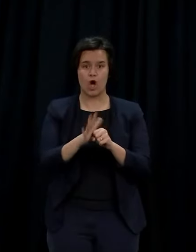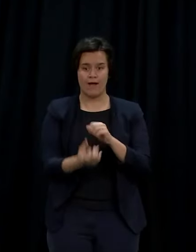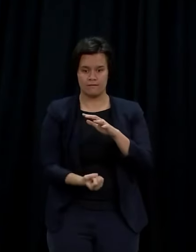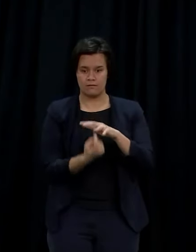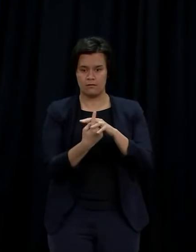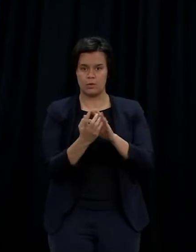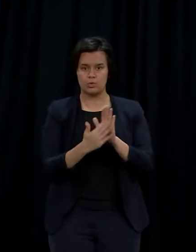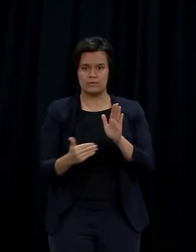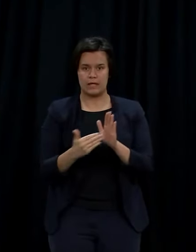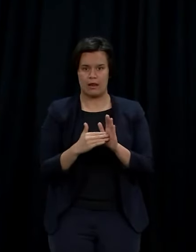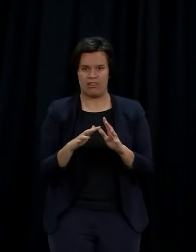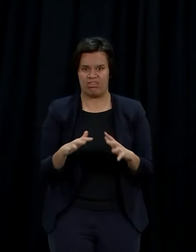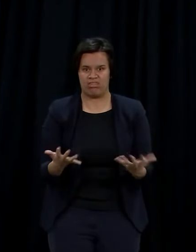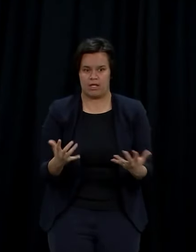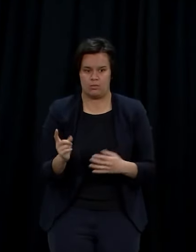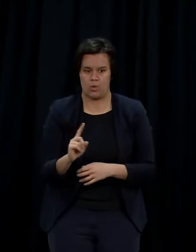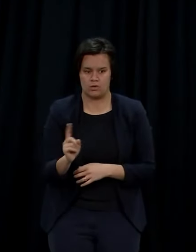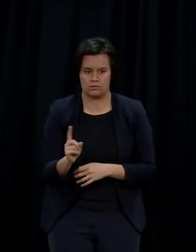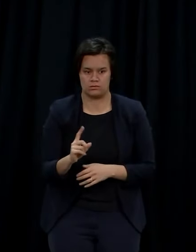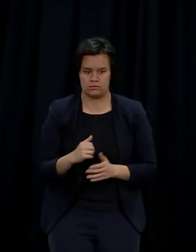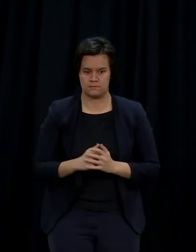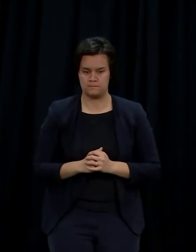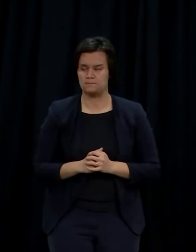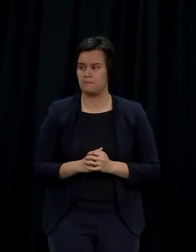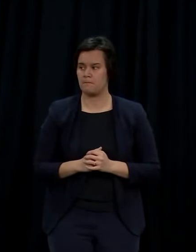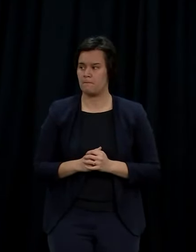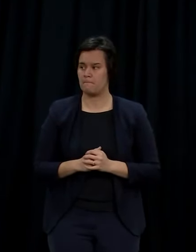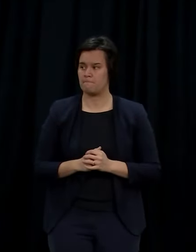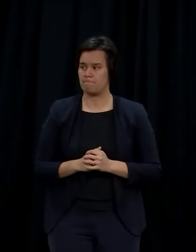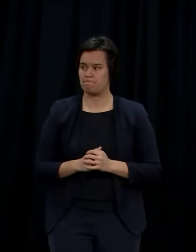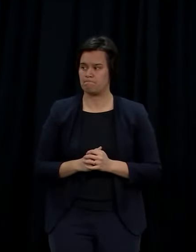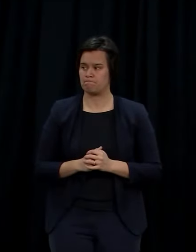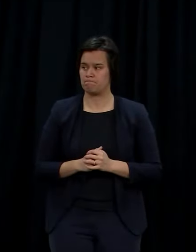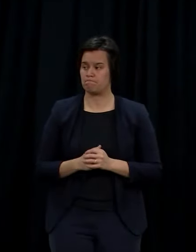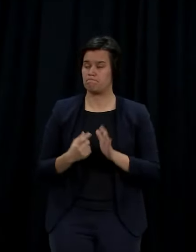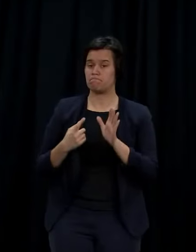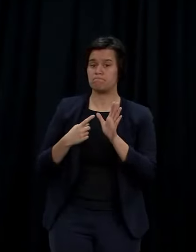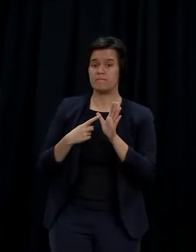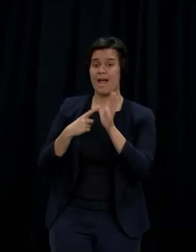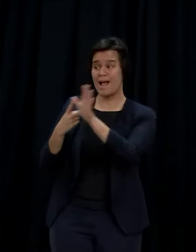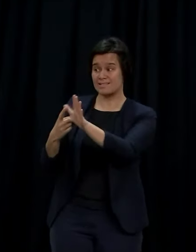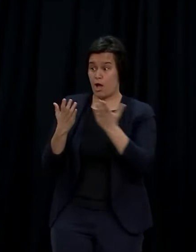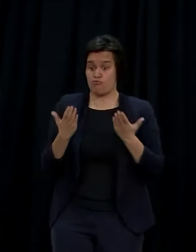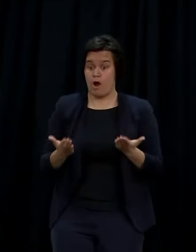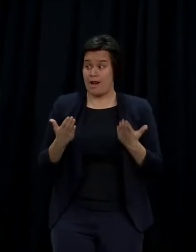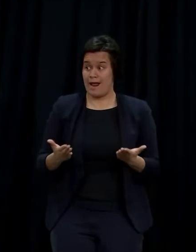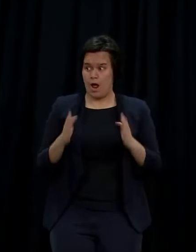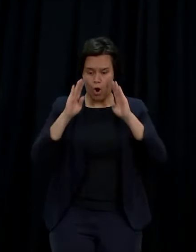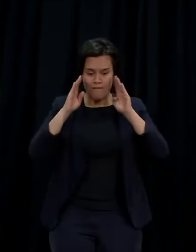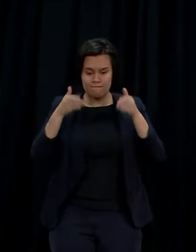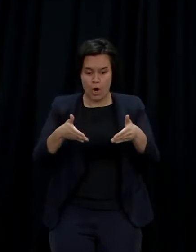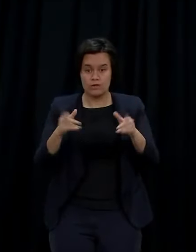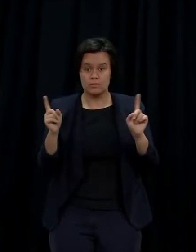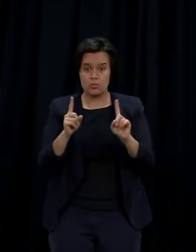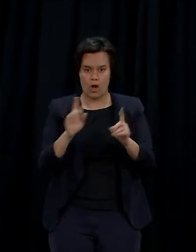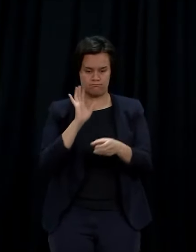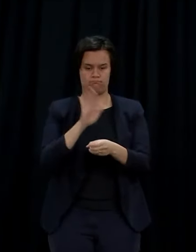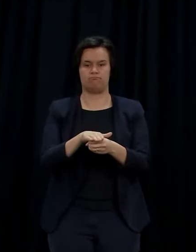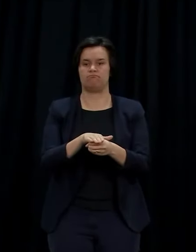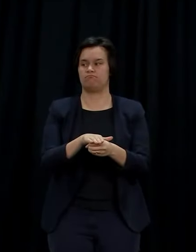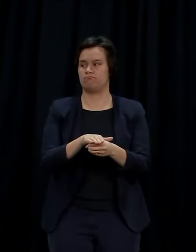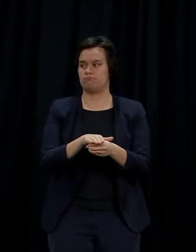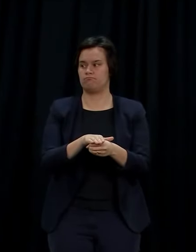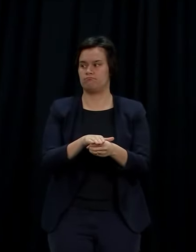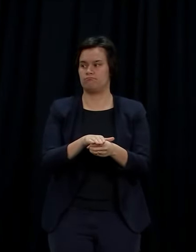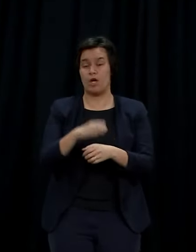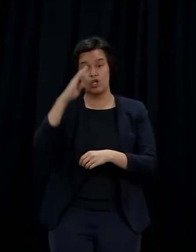look, what we've said, of course, is our focus in the here and now is elimination. Professor Skegg